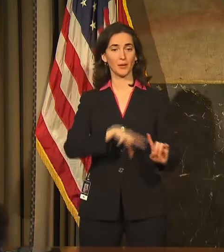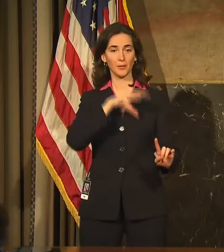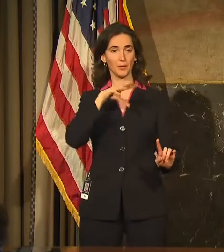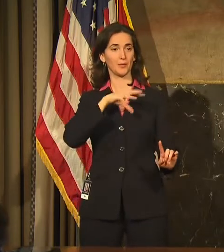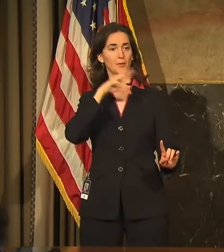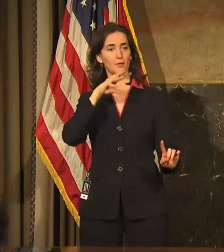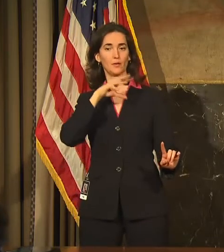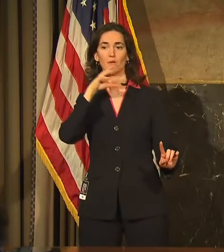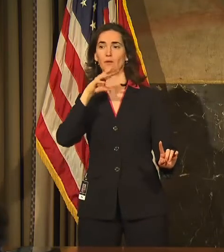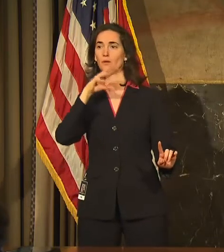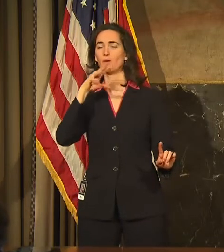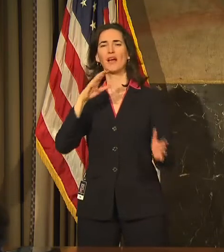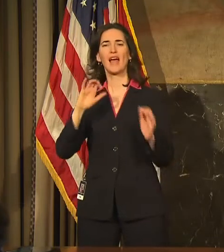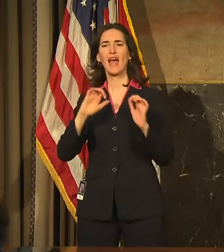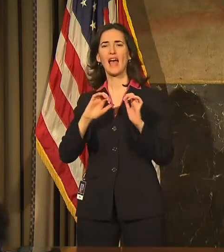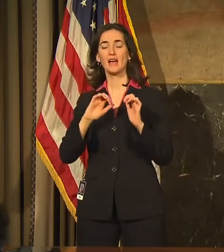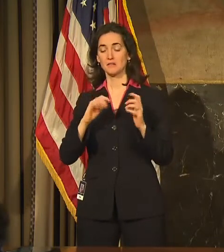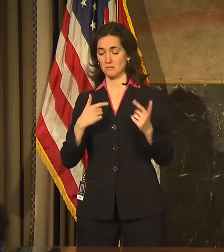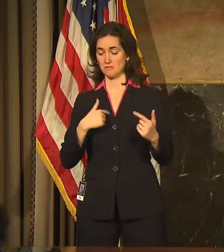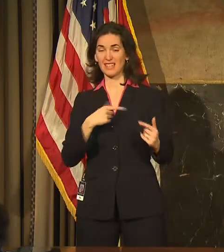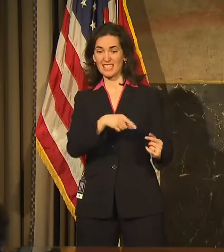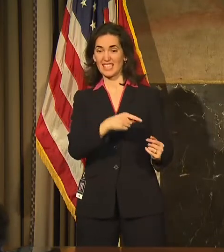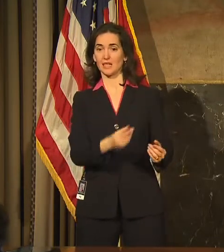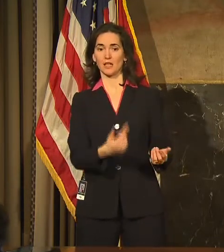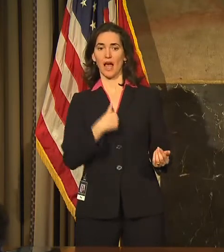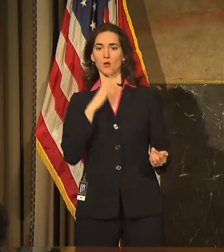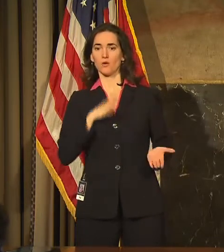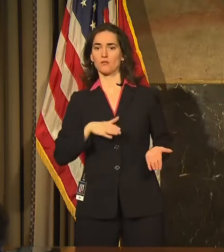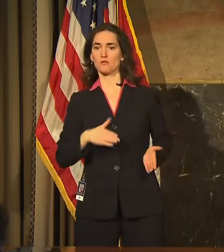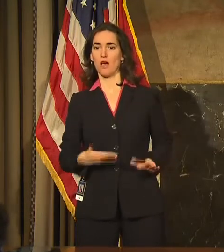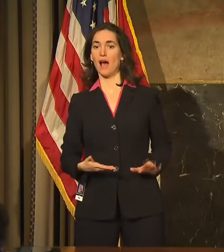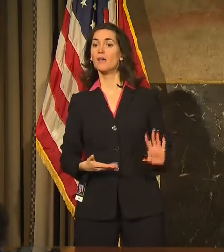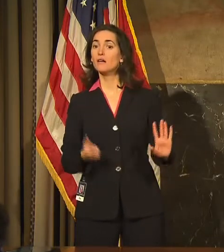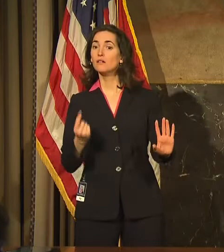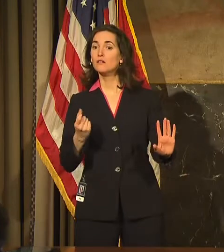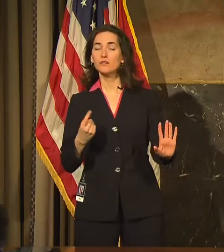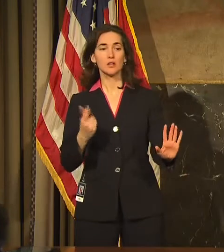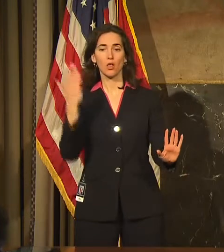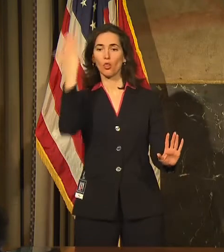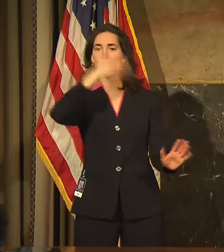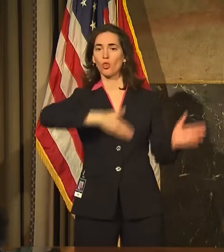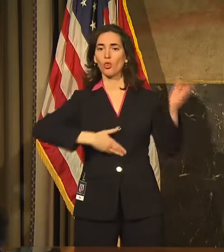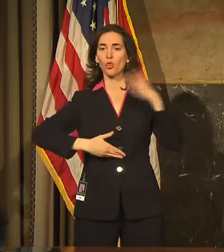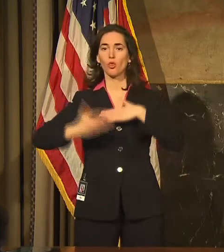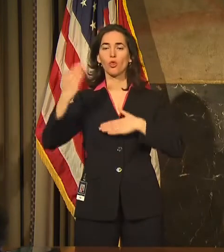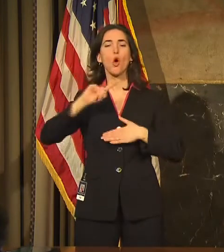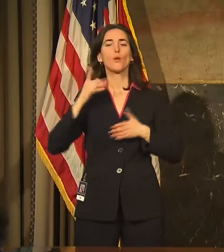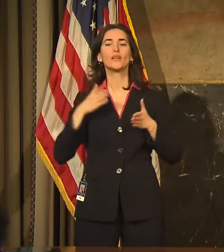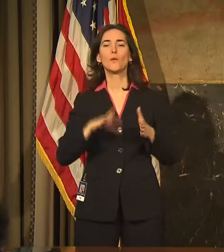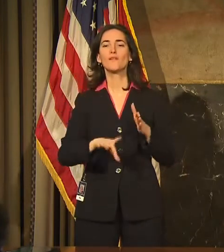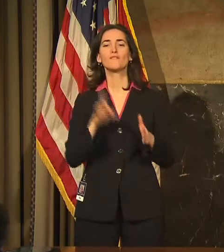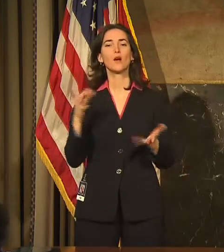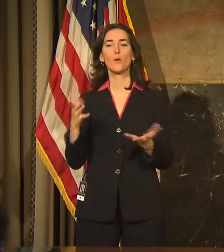about it inside your house before it kills you is if you have a carbon monoxide detector. That's the only way.